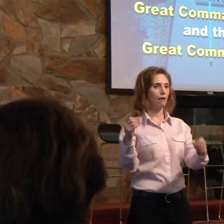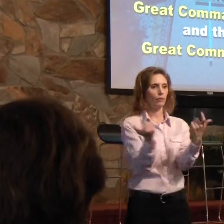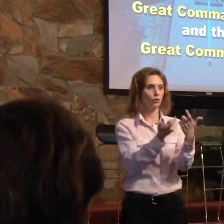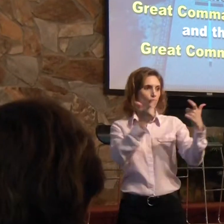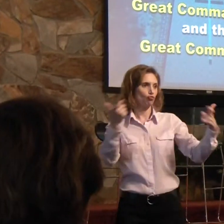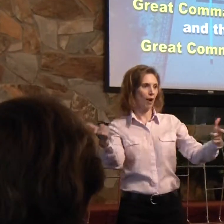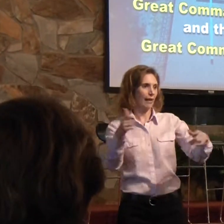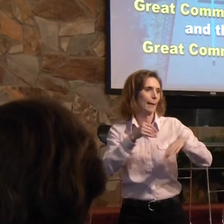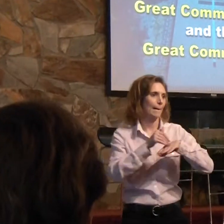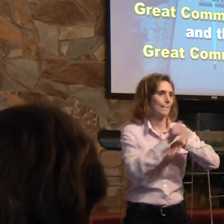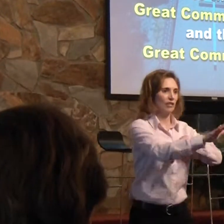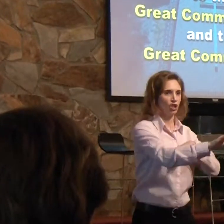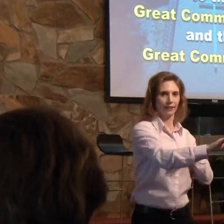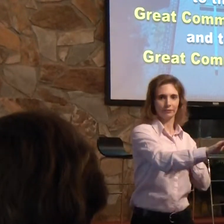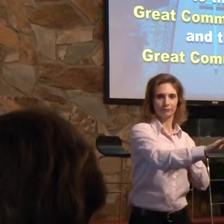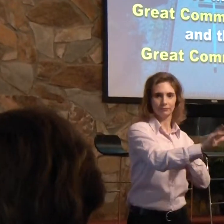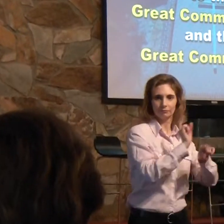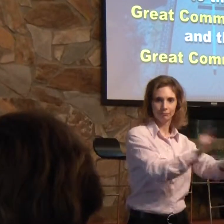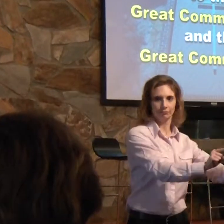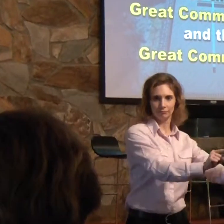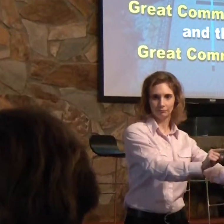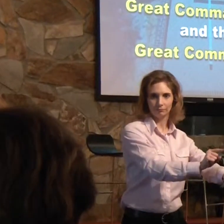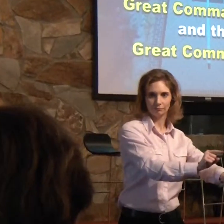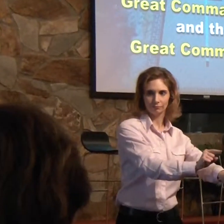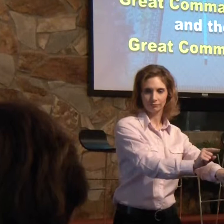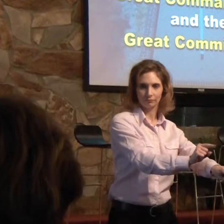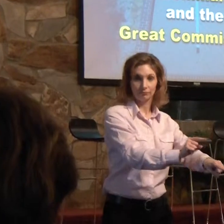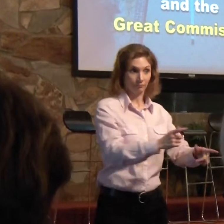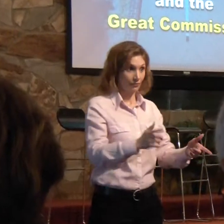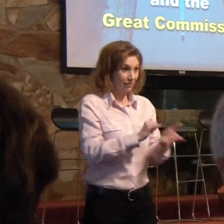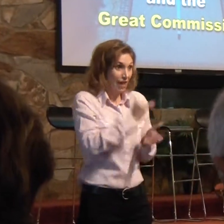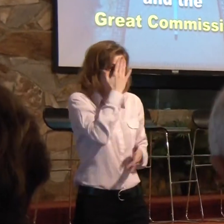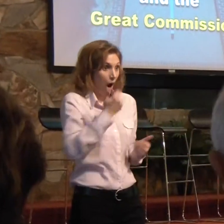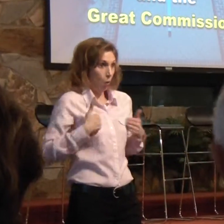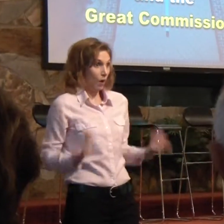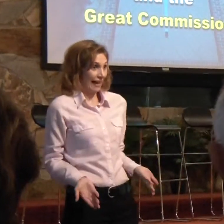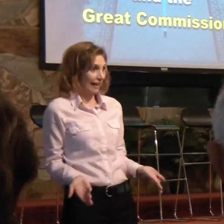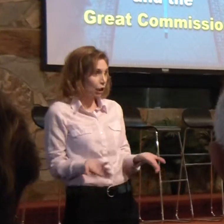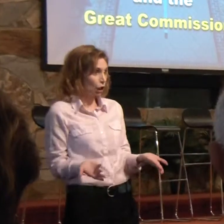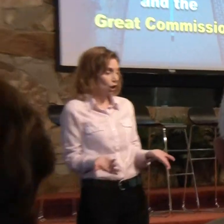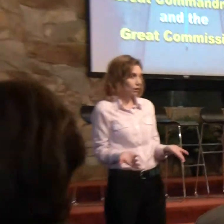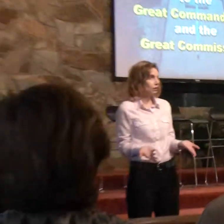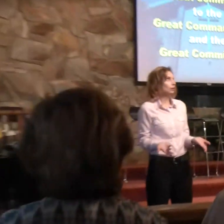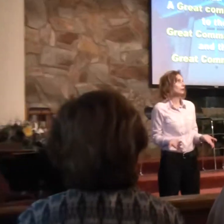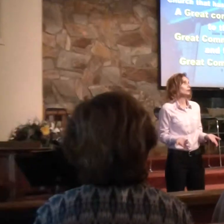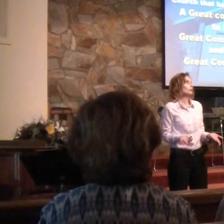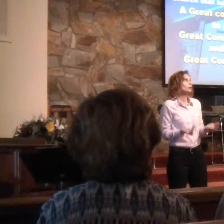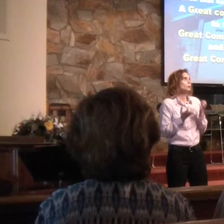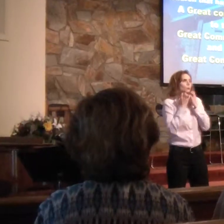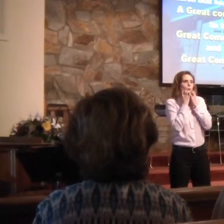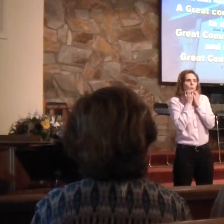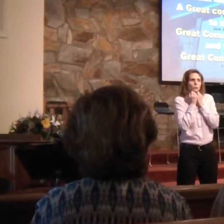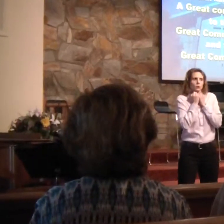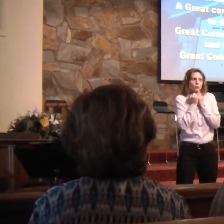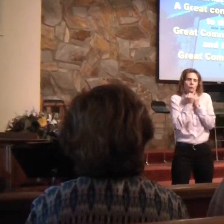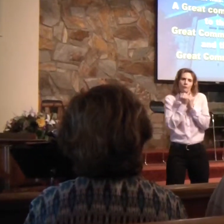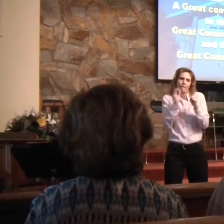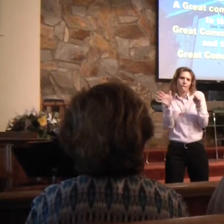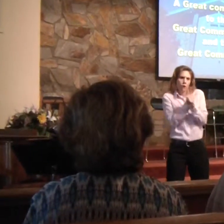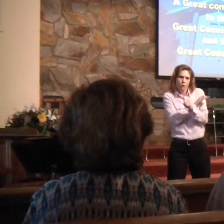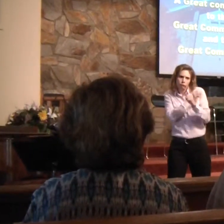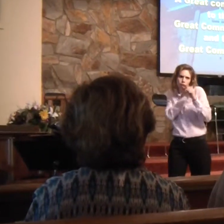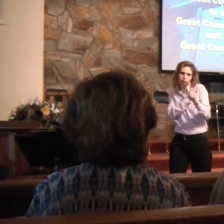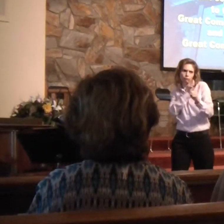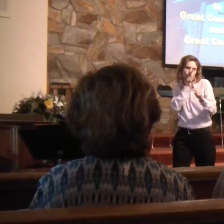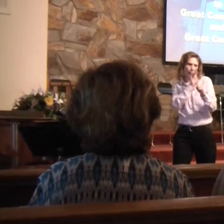Great Commission. That's why we exist. We exist to have a great commitment to the